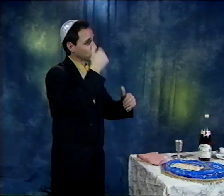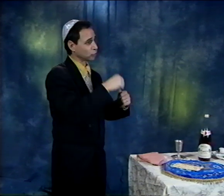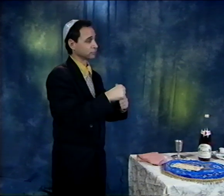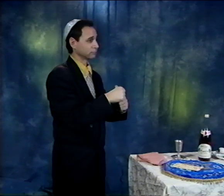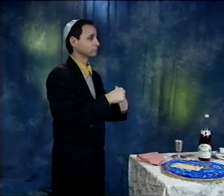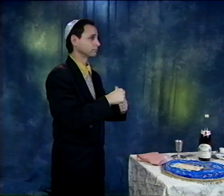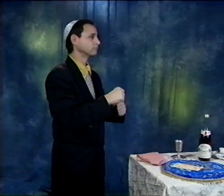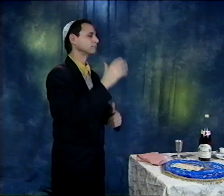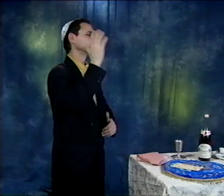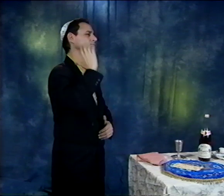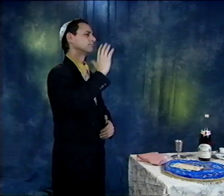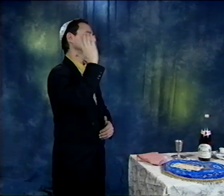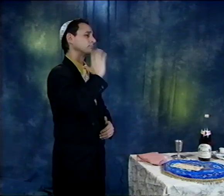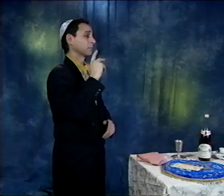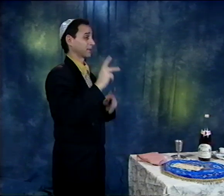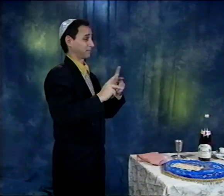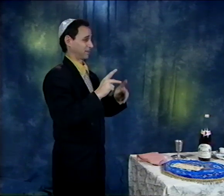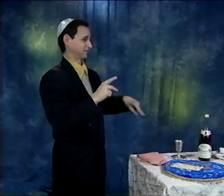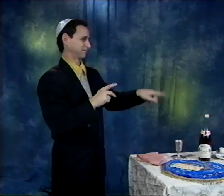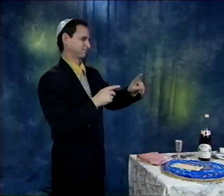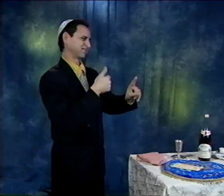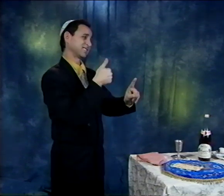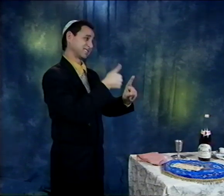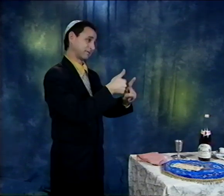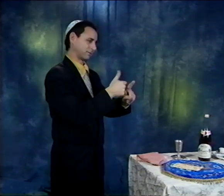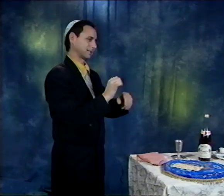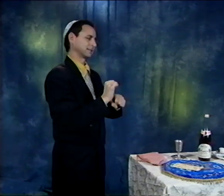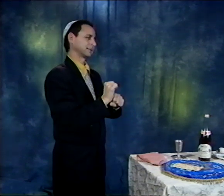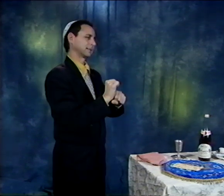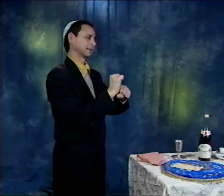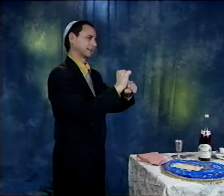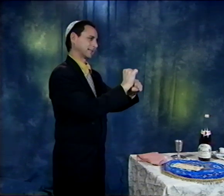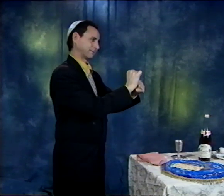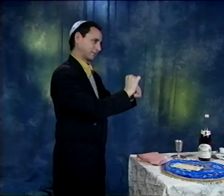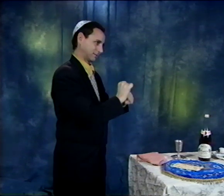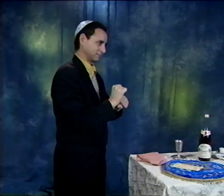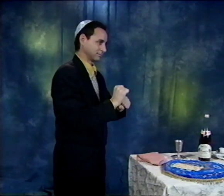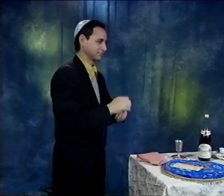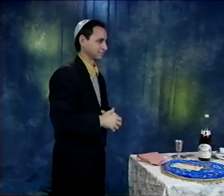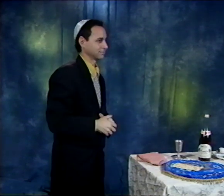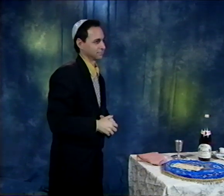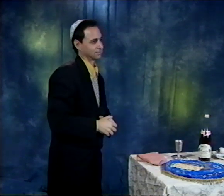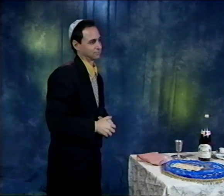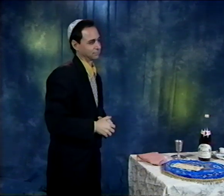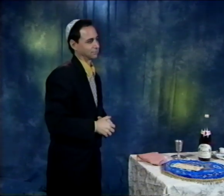to remember that our ancestors were slaves.